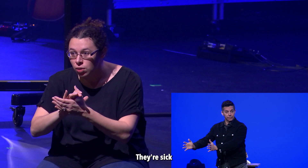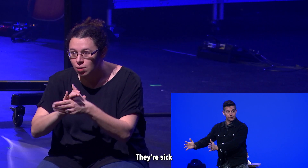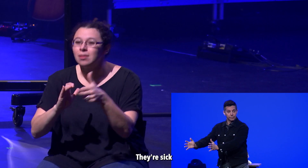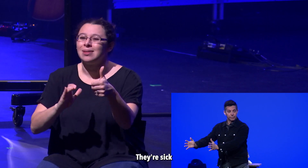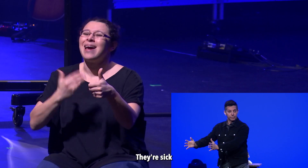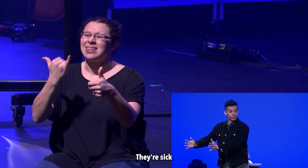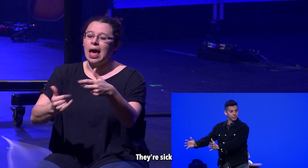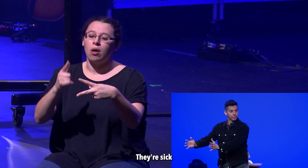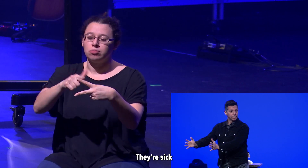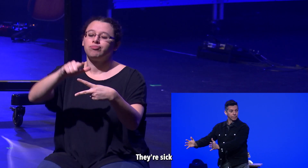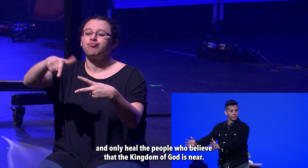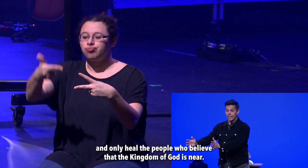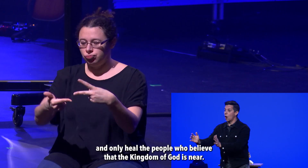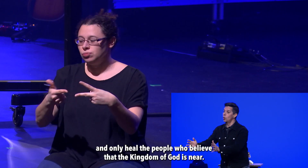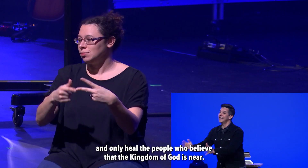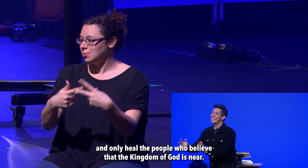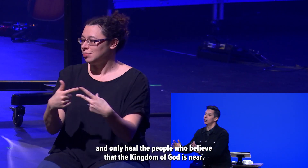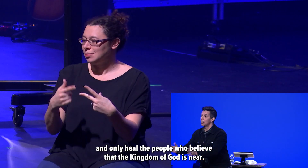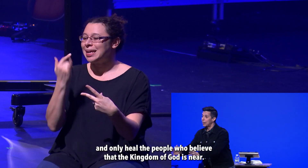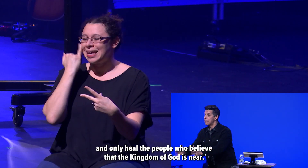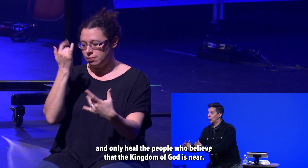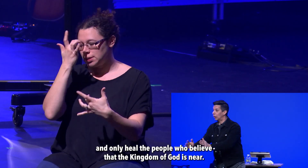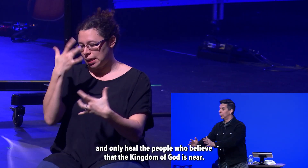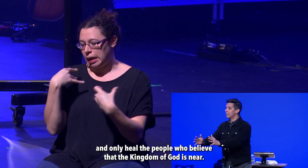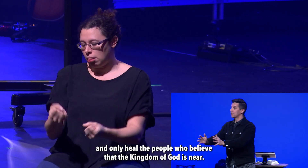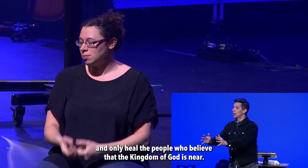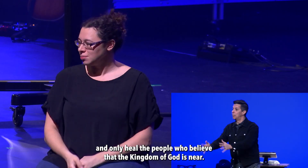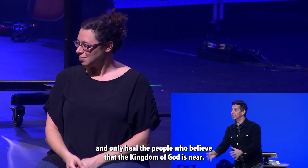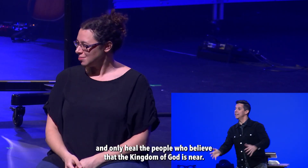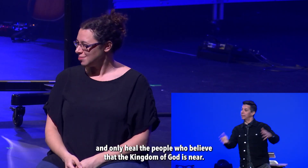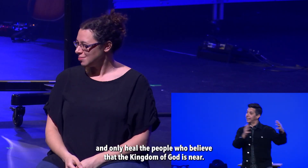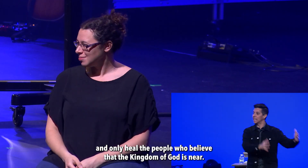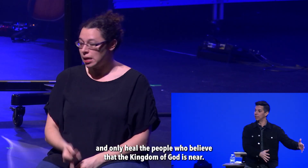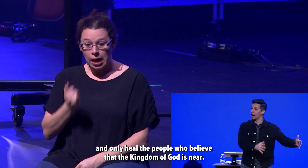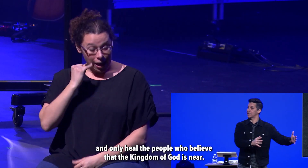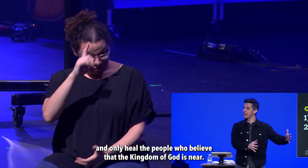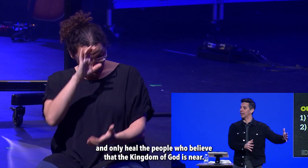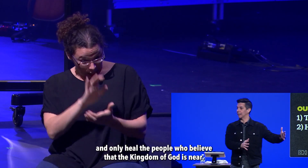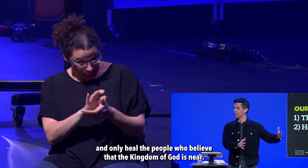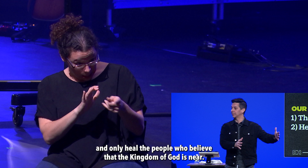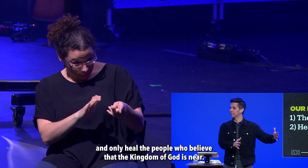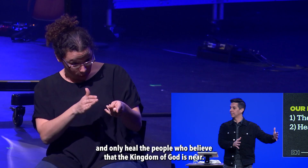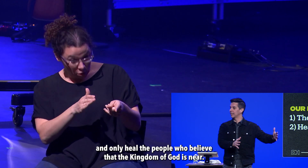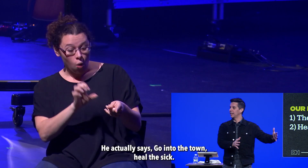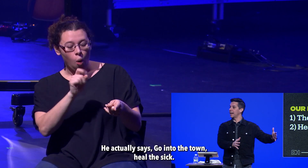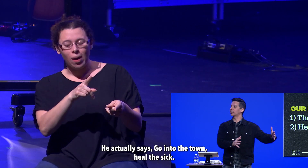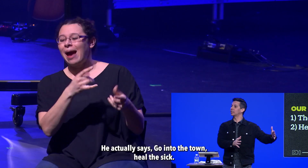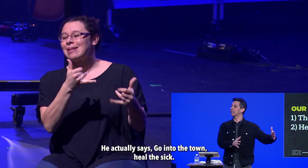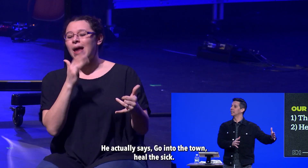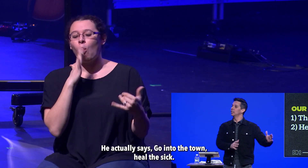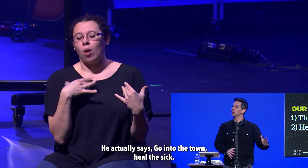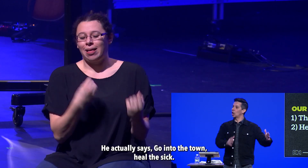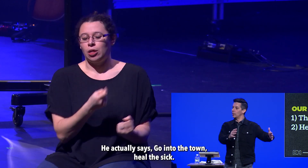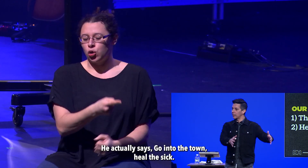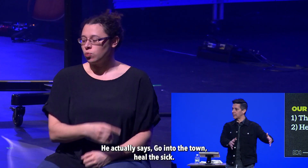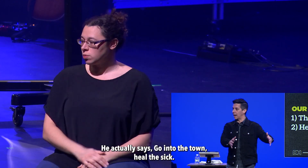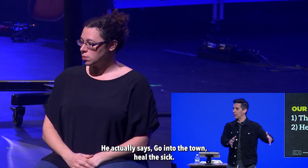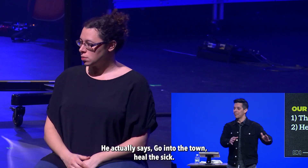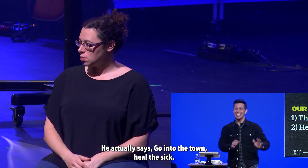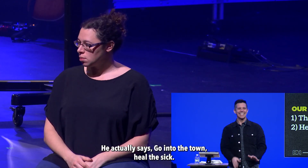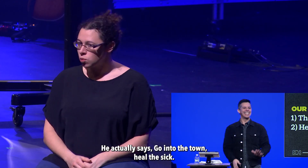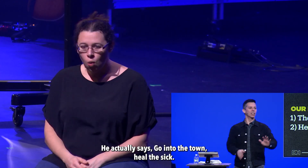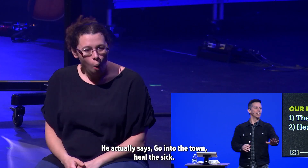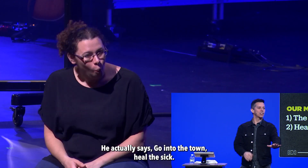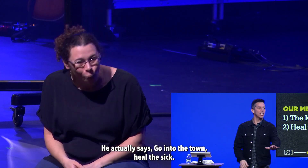sick. And only heal the people who believe that the kingdom of God is near. He actually says, go into the